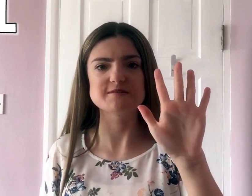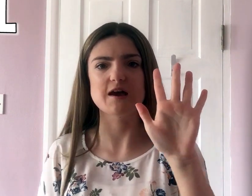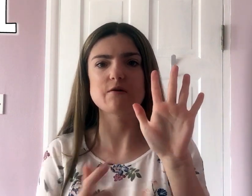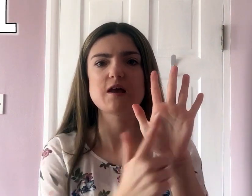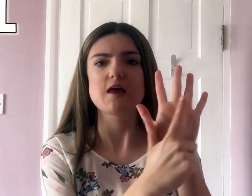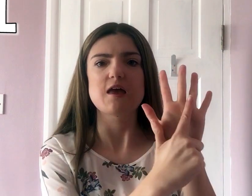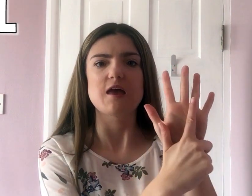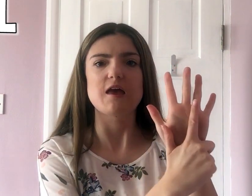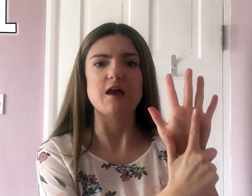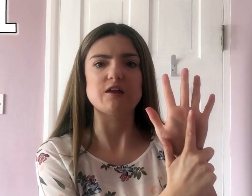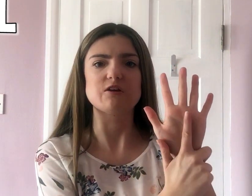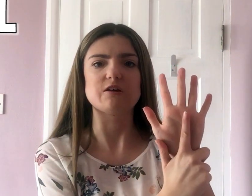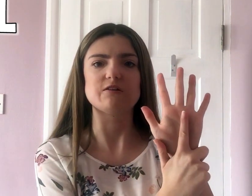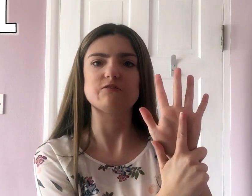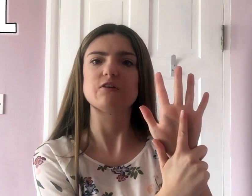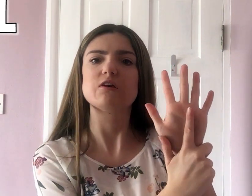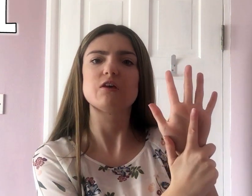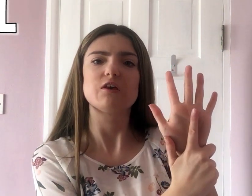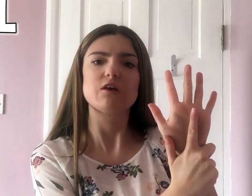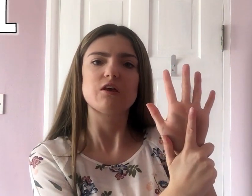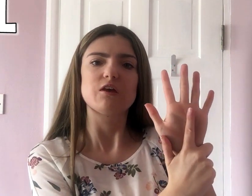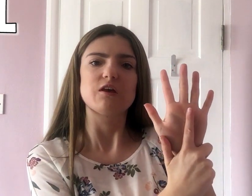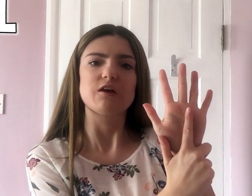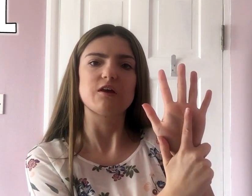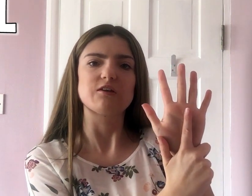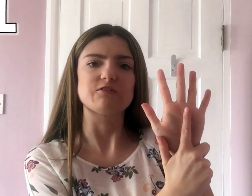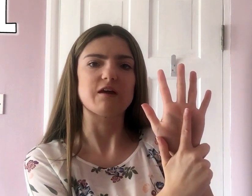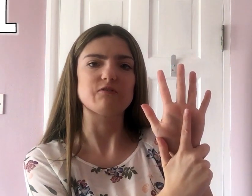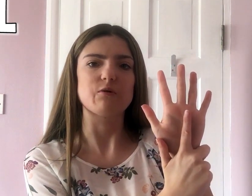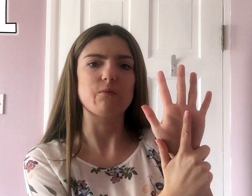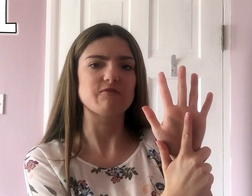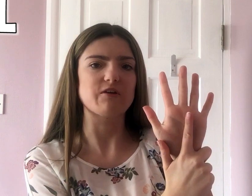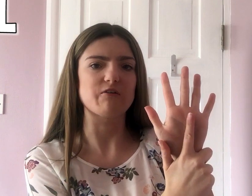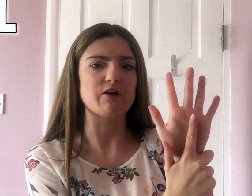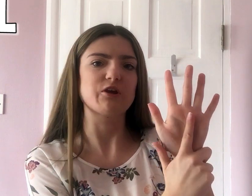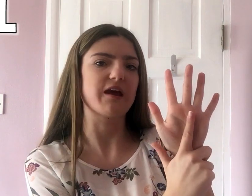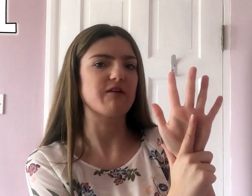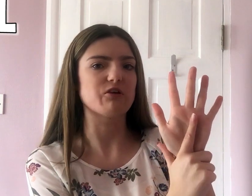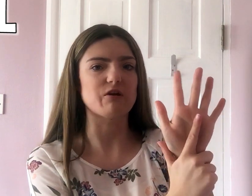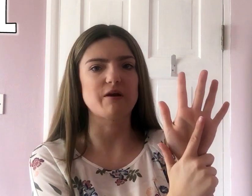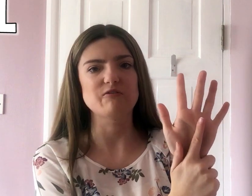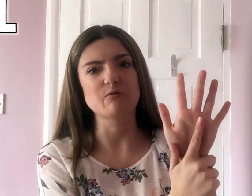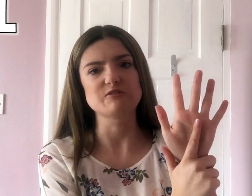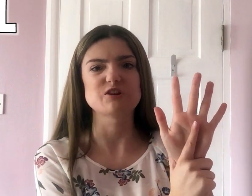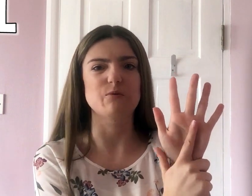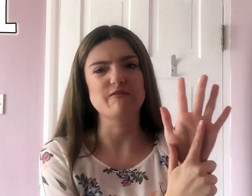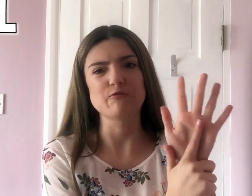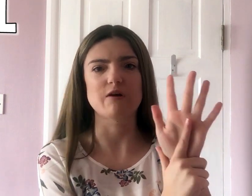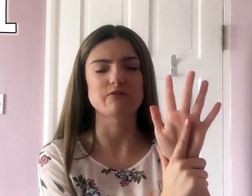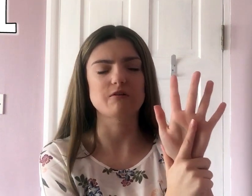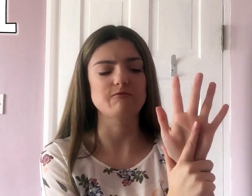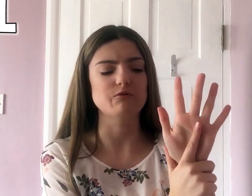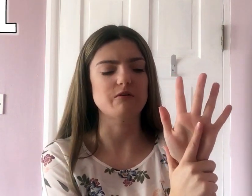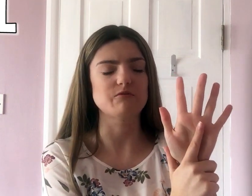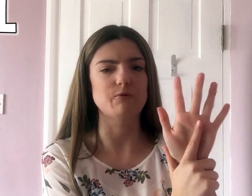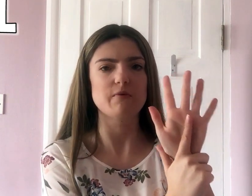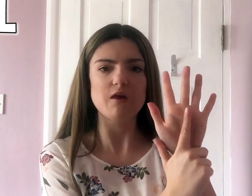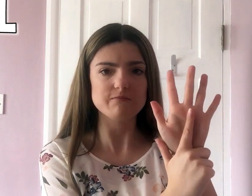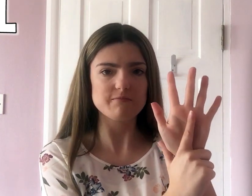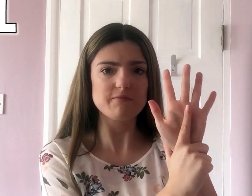out, and you kind of just have your one finger out. You can have your thumb out if you want to, whatever feels comfortable.